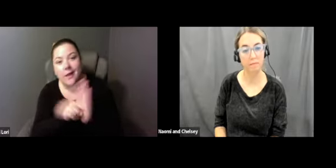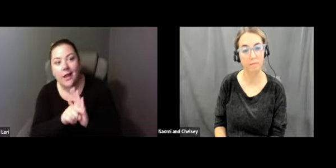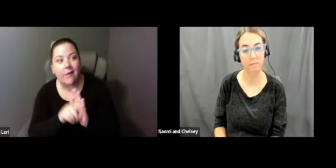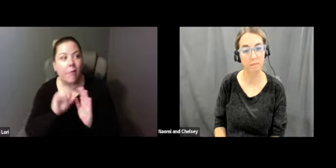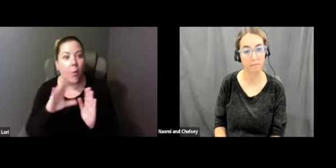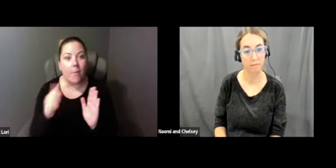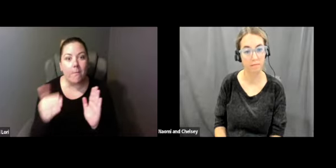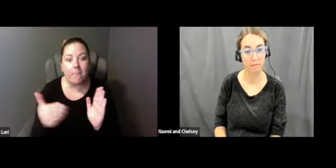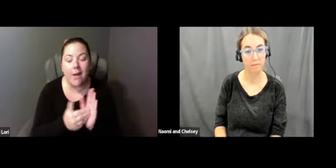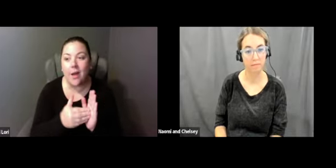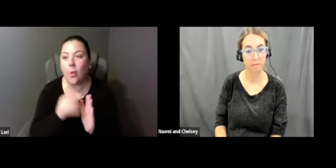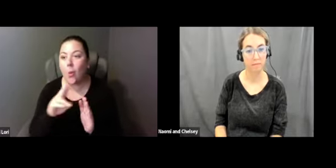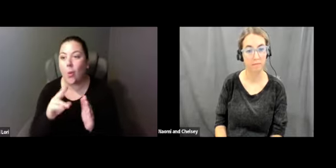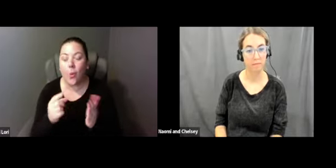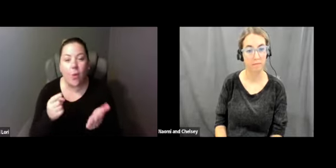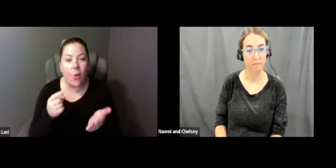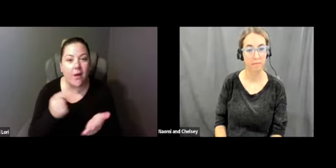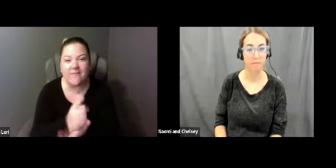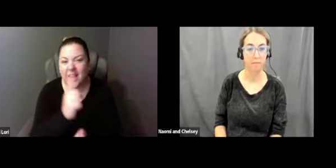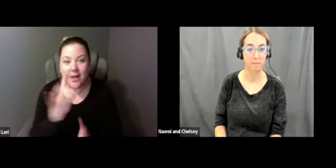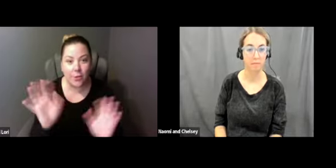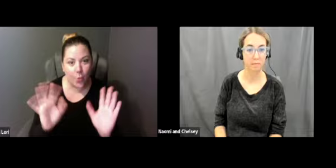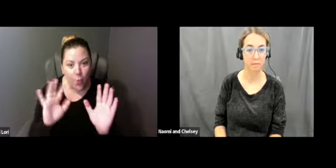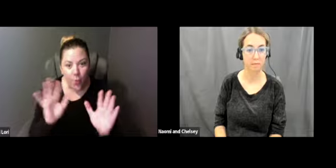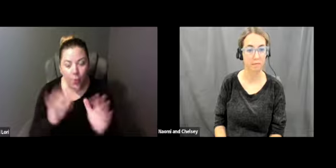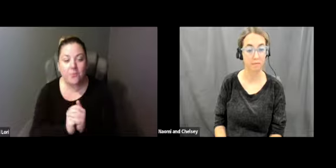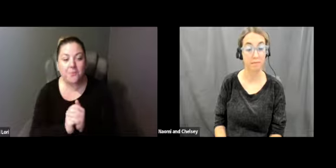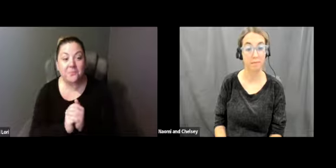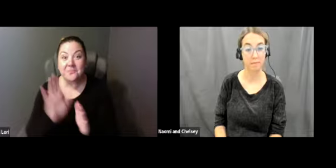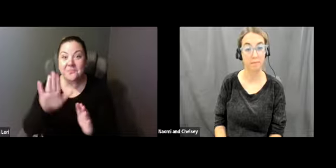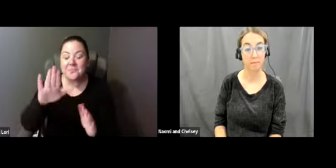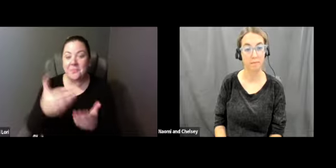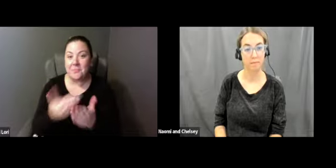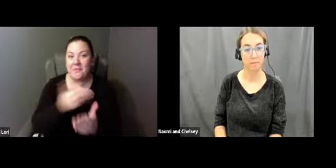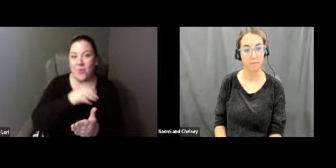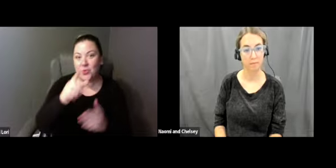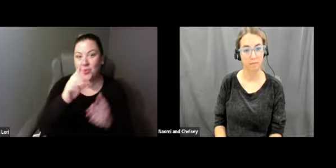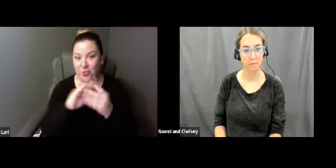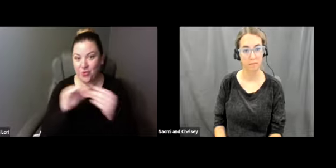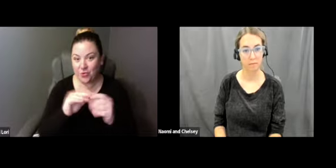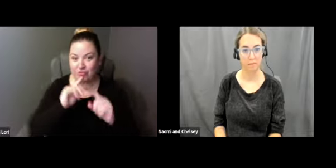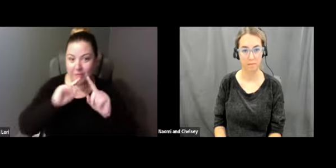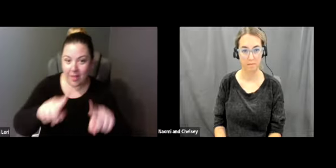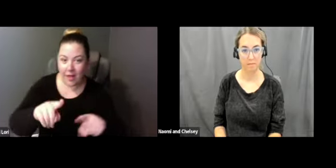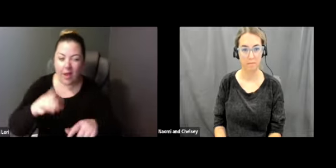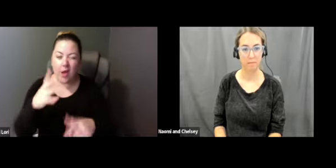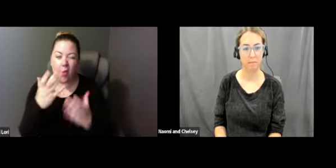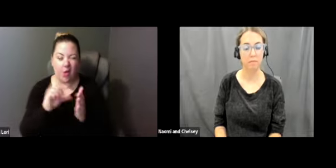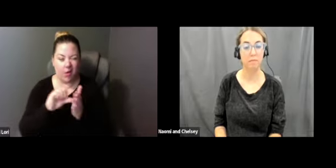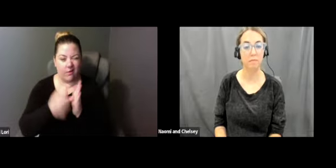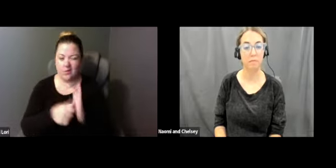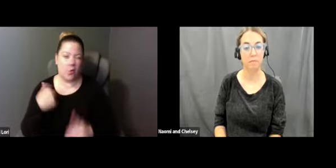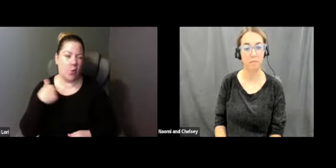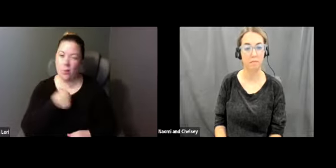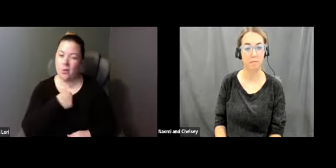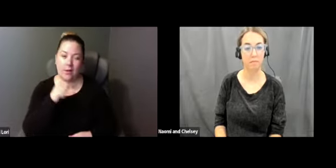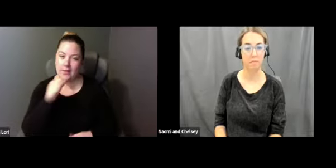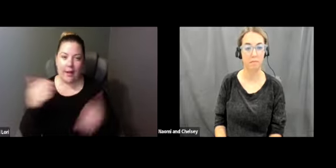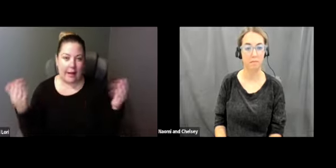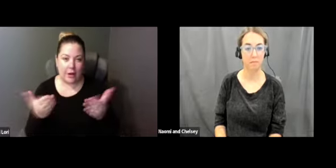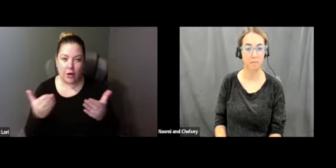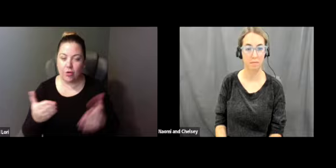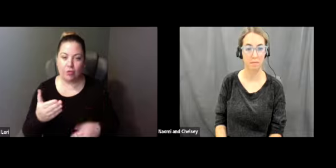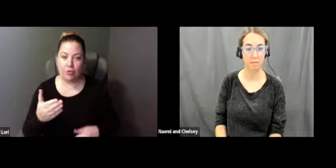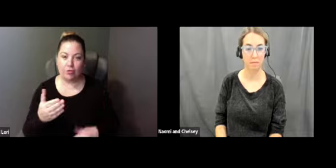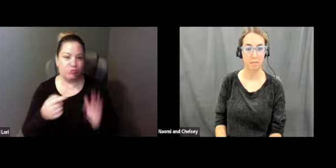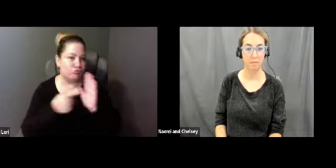offend people. And before you answer that, I just want to clarify again, we're not here as ambassadors for the deaf community, but I will say